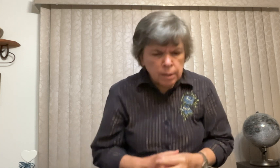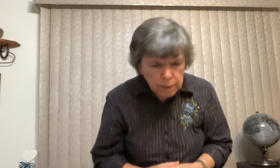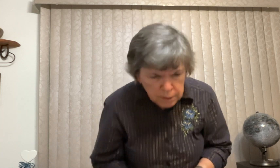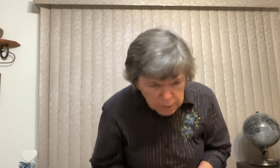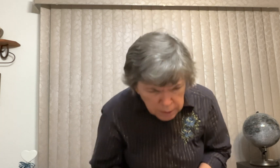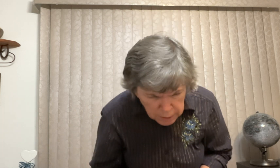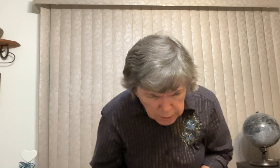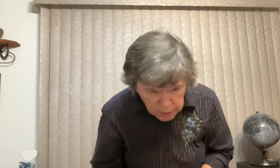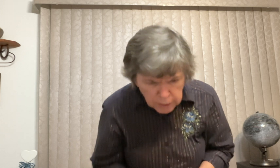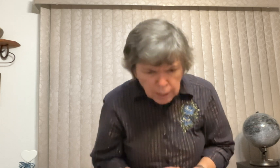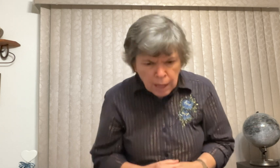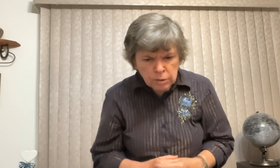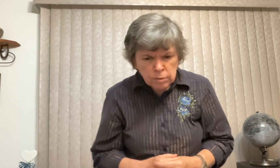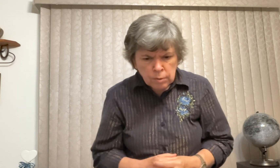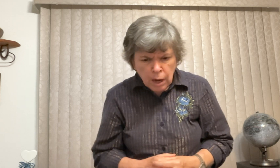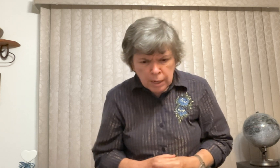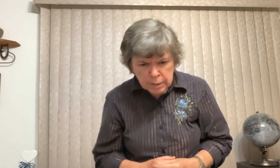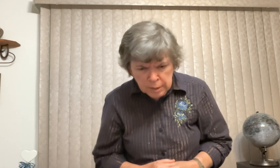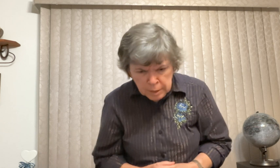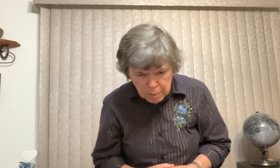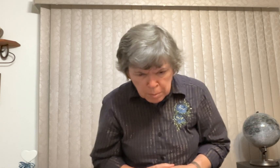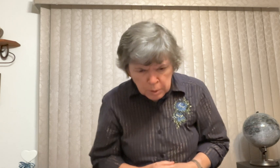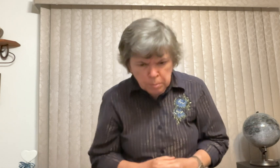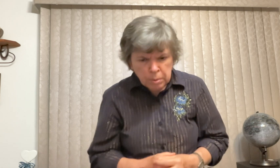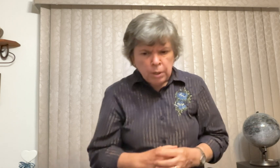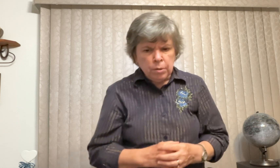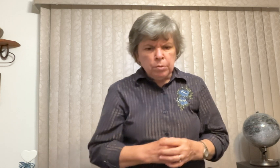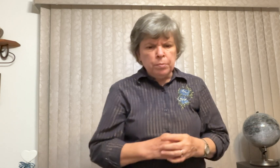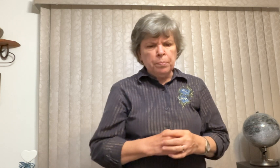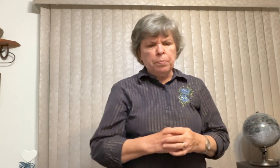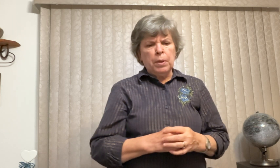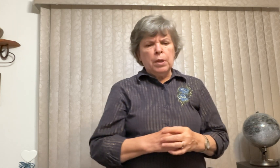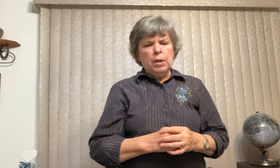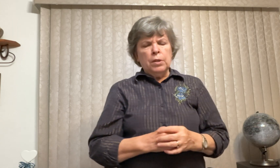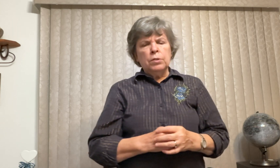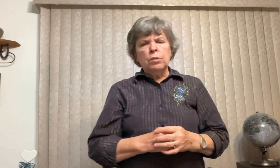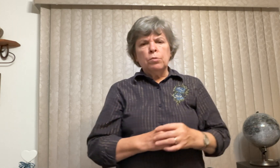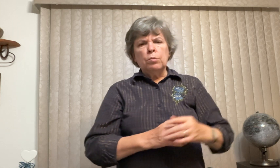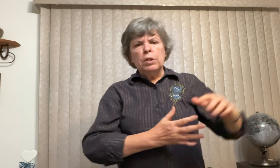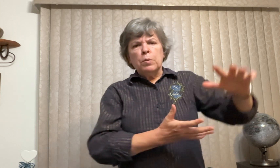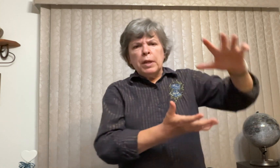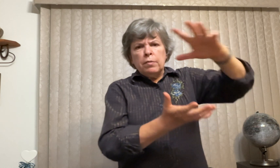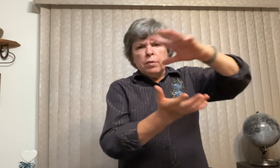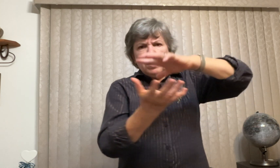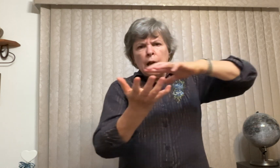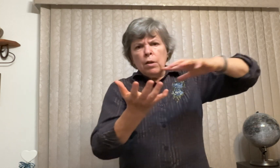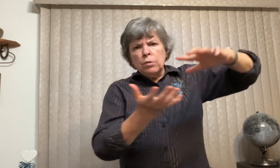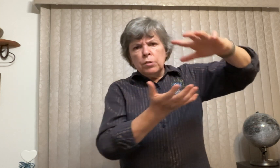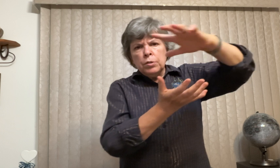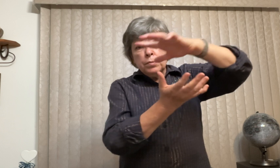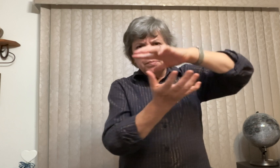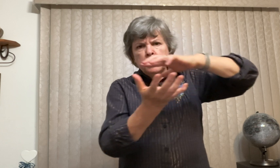Let's see. And clouds arise and tempests blow. So here we have clouds.